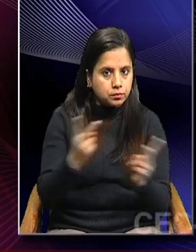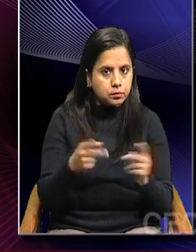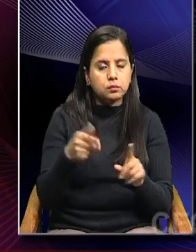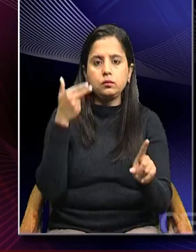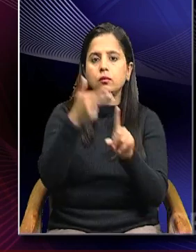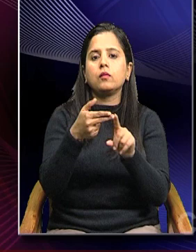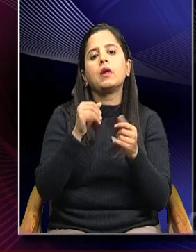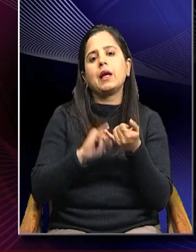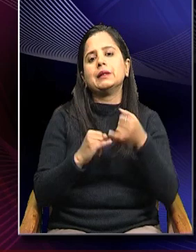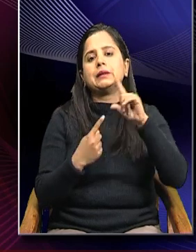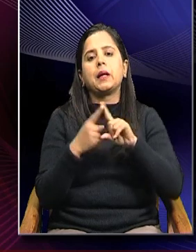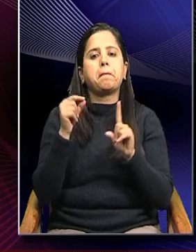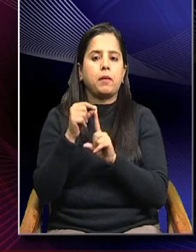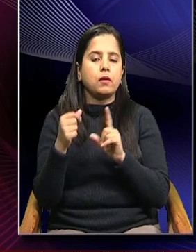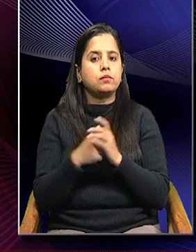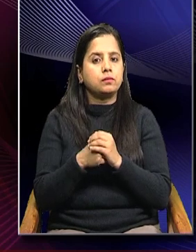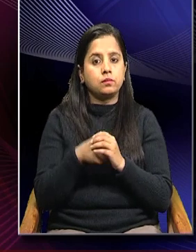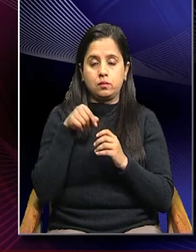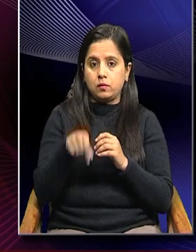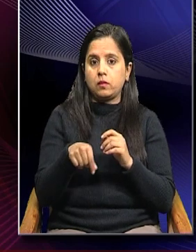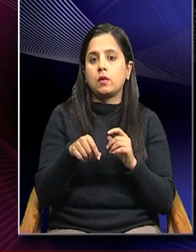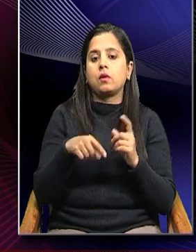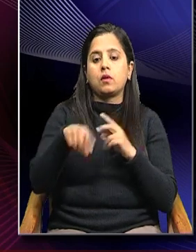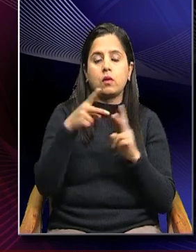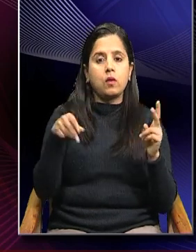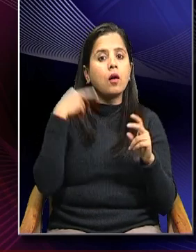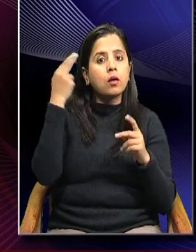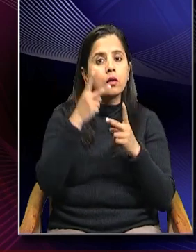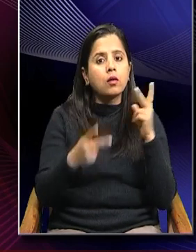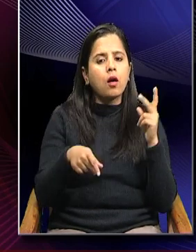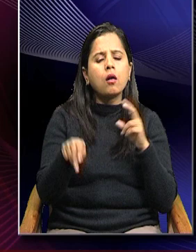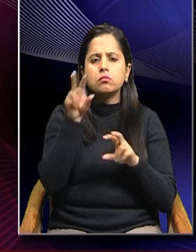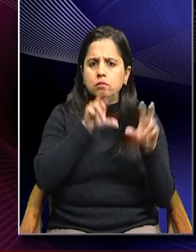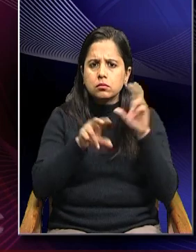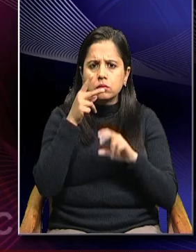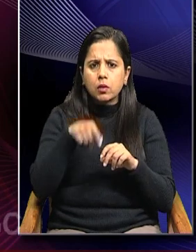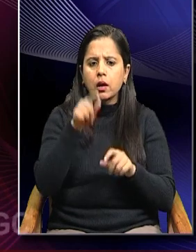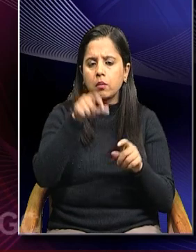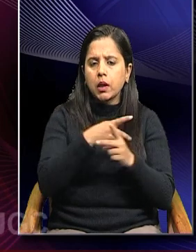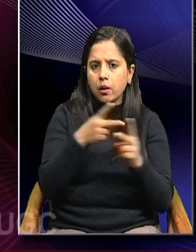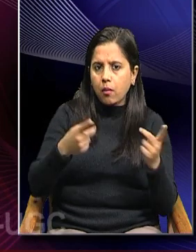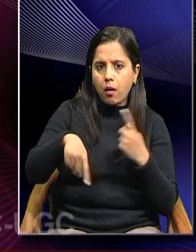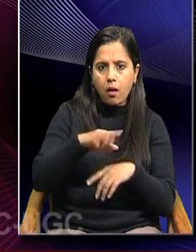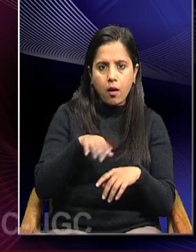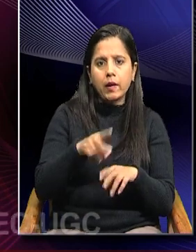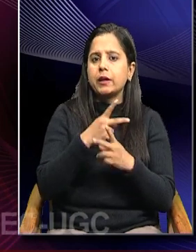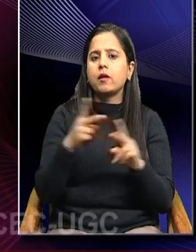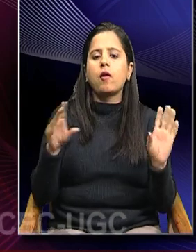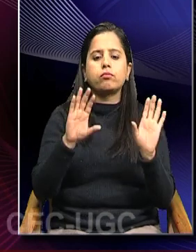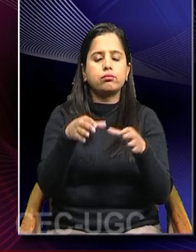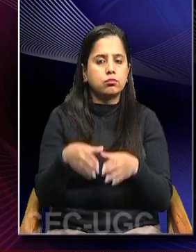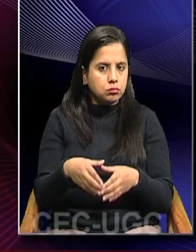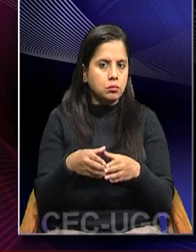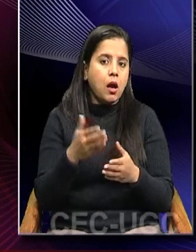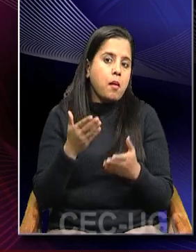as STP. So these demographic factors basically they monitor population in terms of different components. It